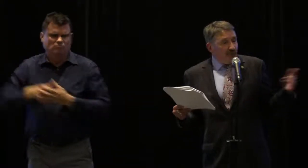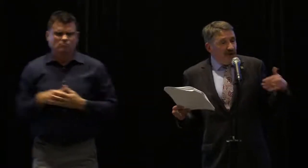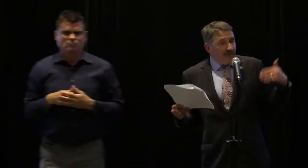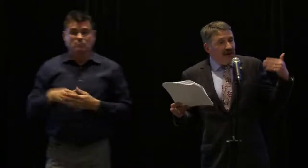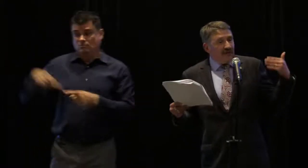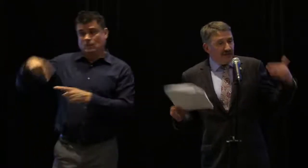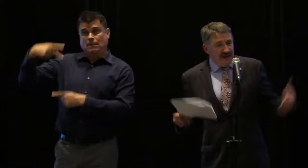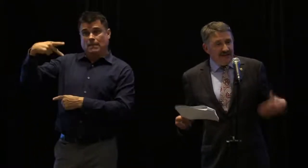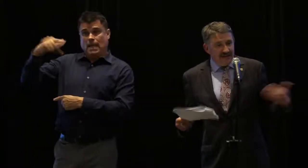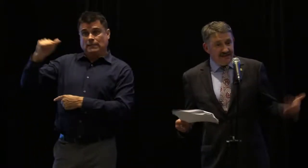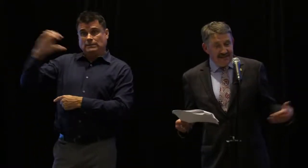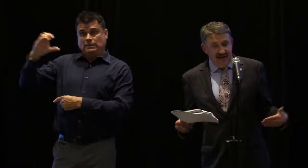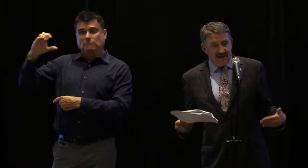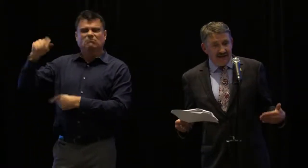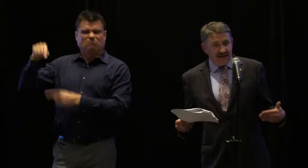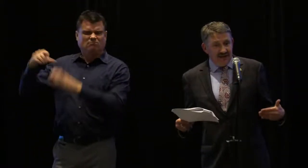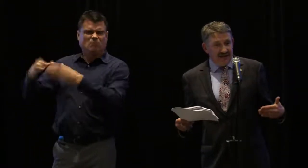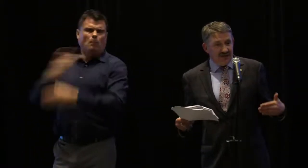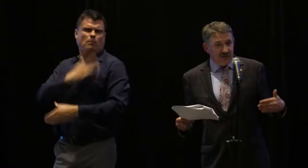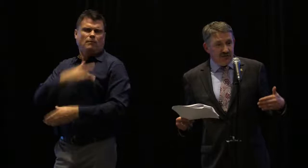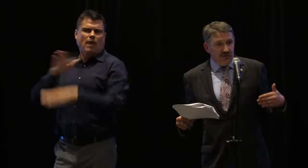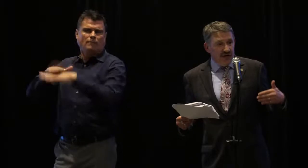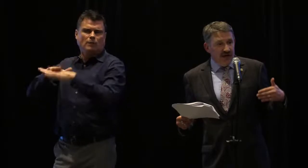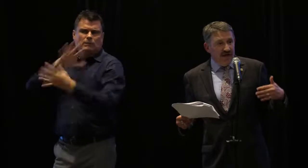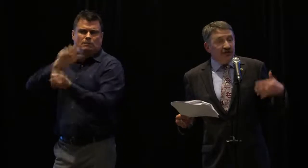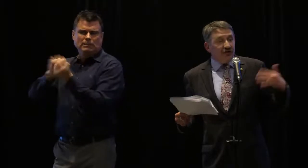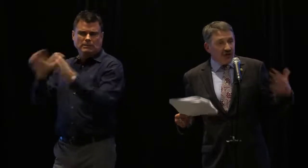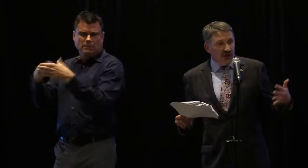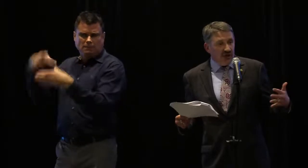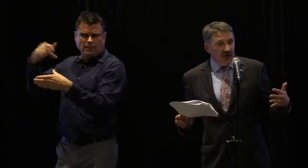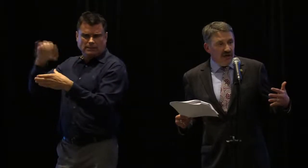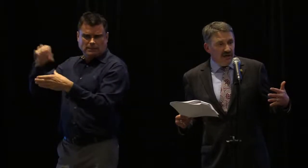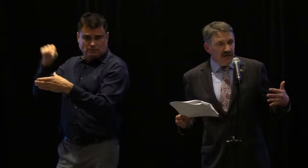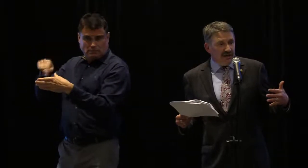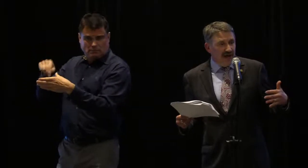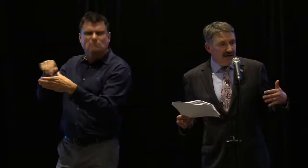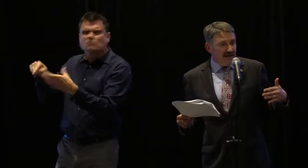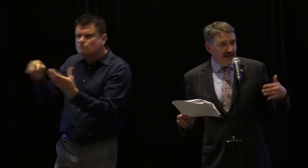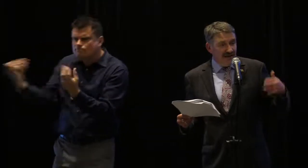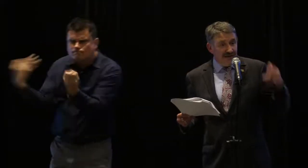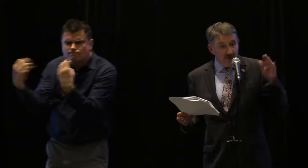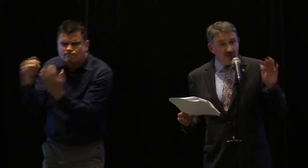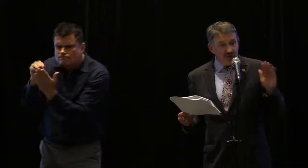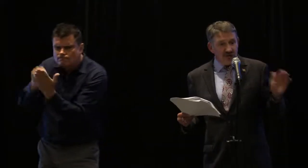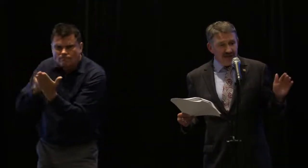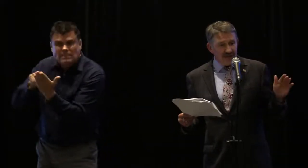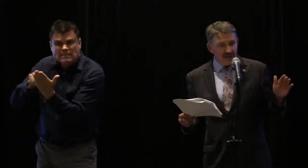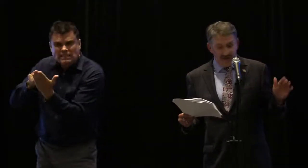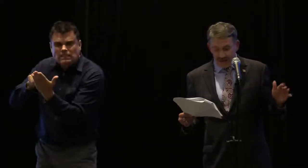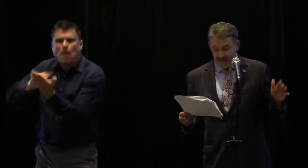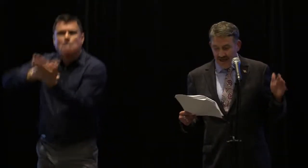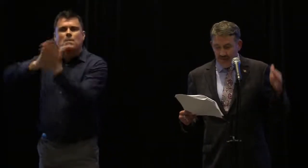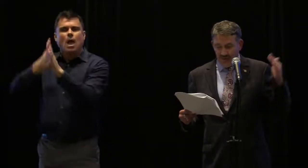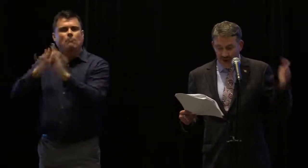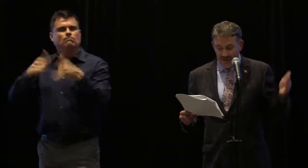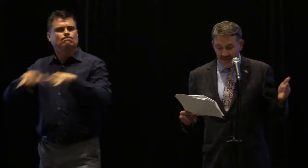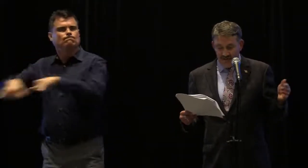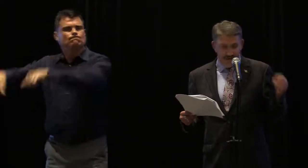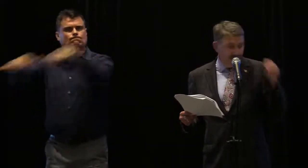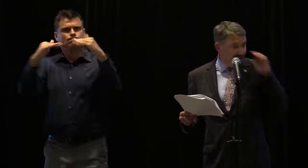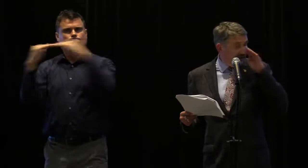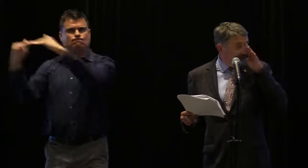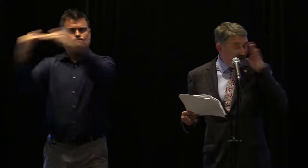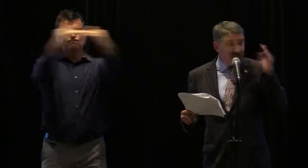What we're doing by creating these standards is to ensure that in those two sectors, in